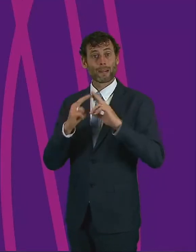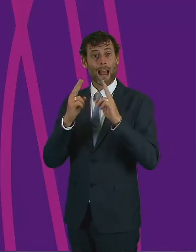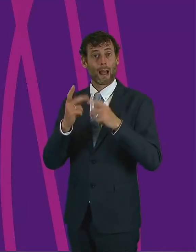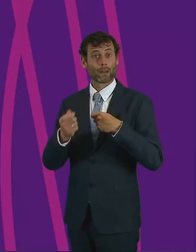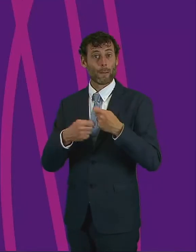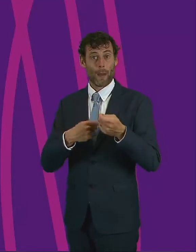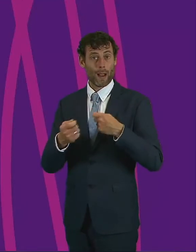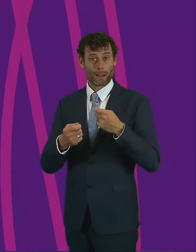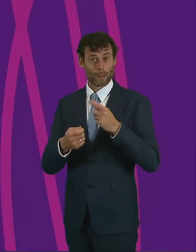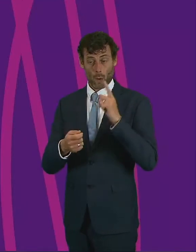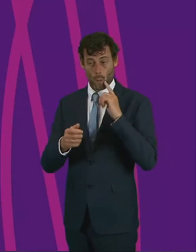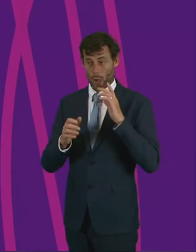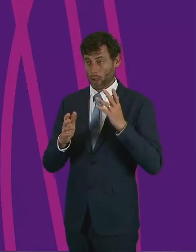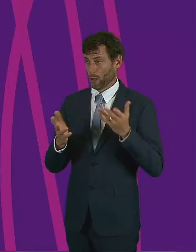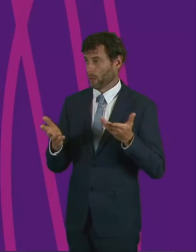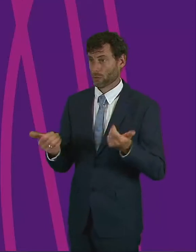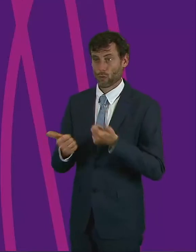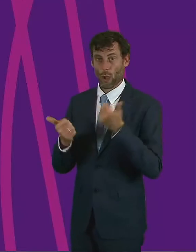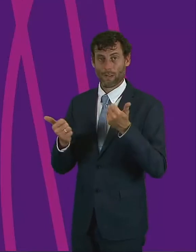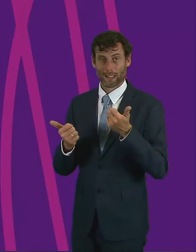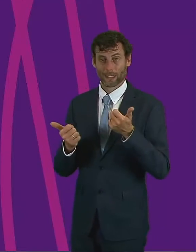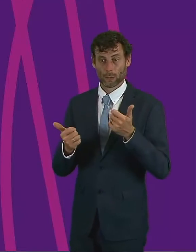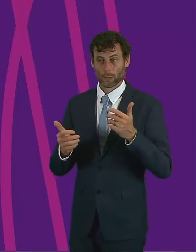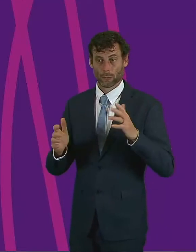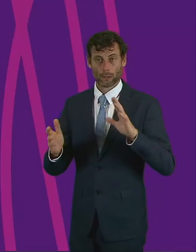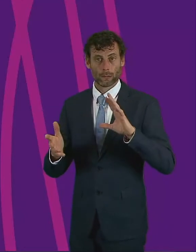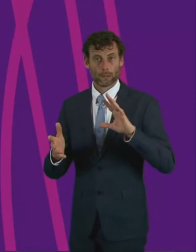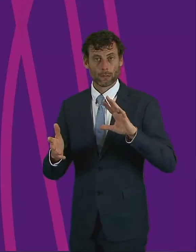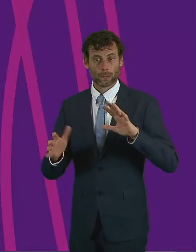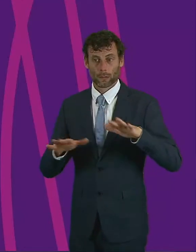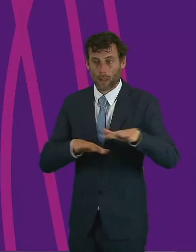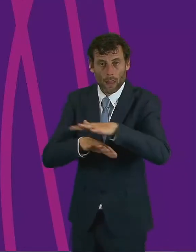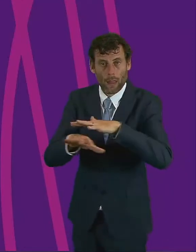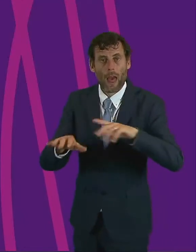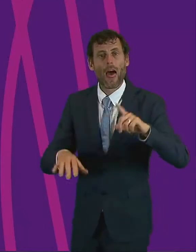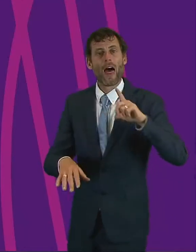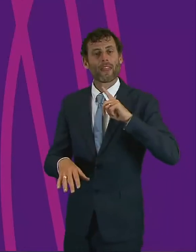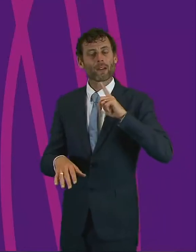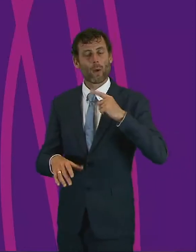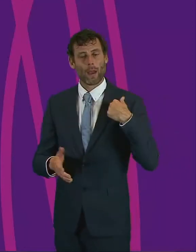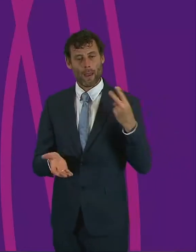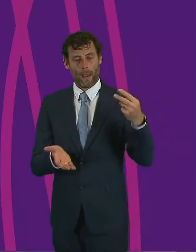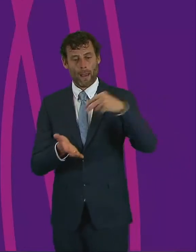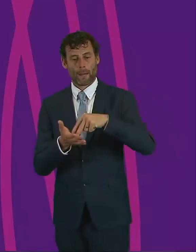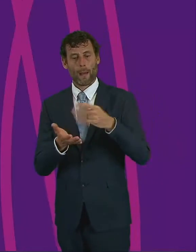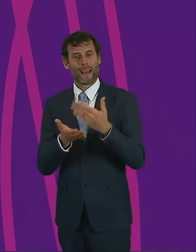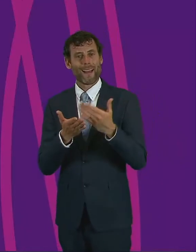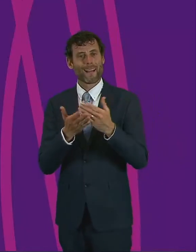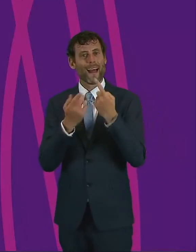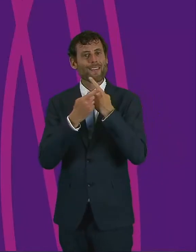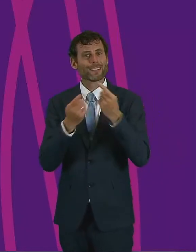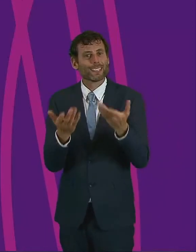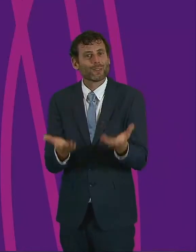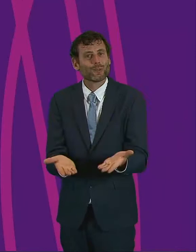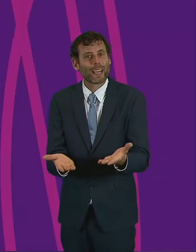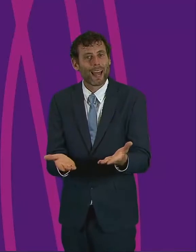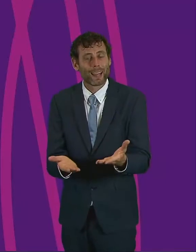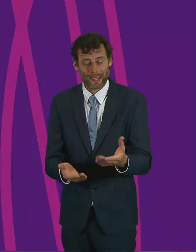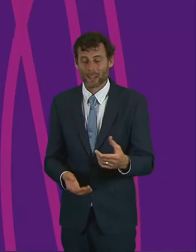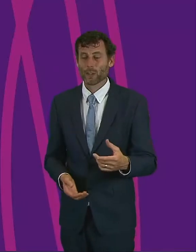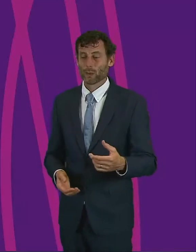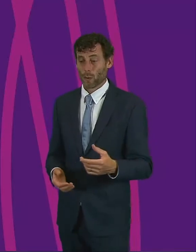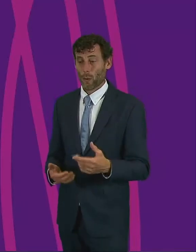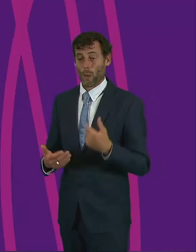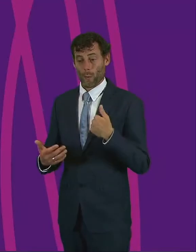waiting for confirmation. And that is why I've provided clarity today and why I've committed to ensuring that both the legislative